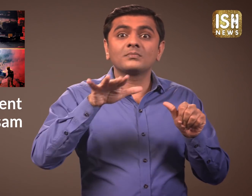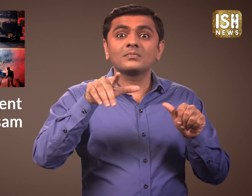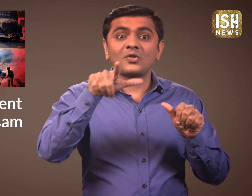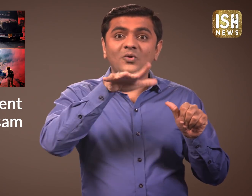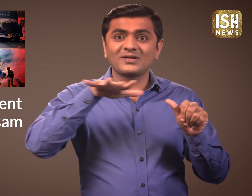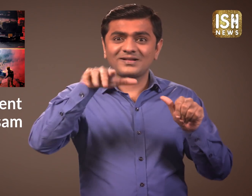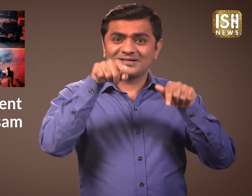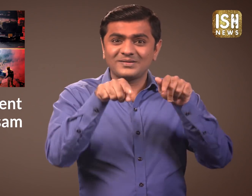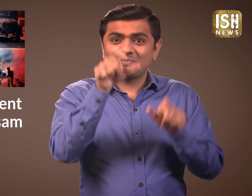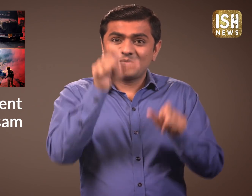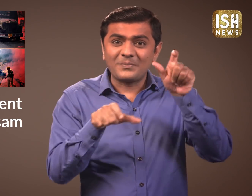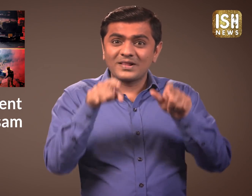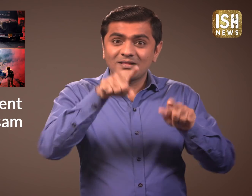died.